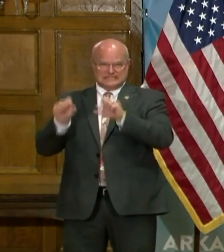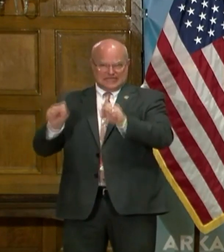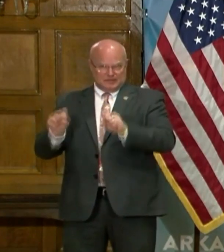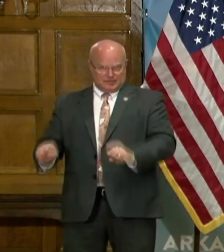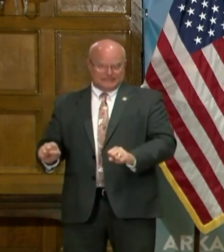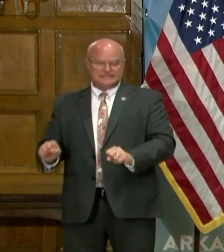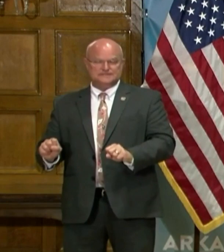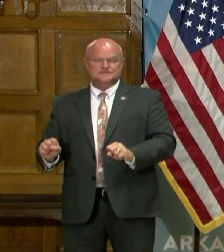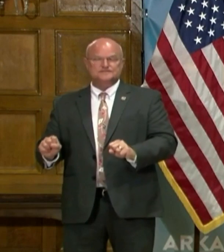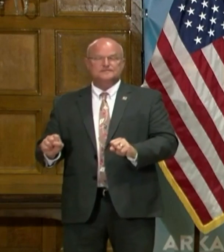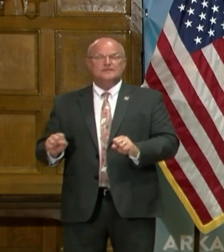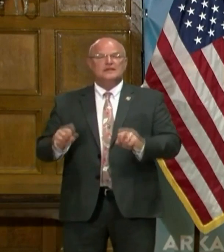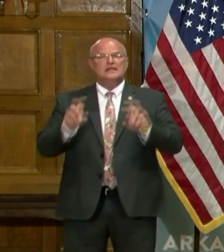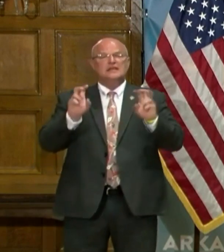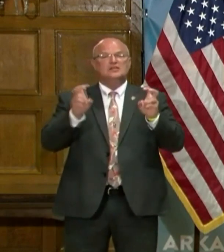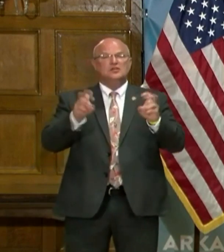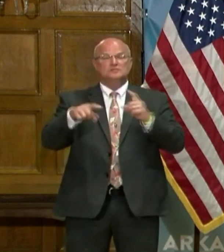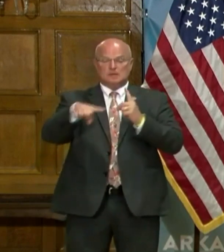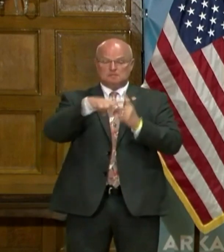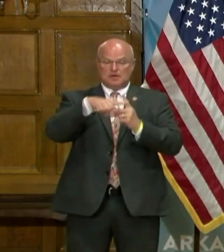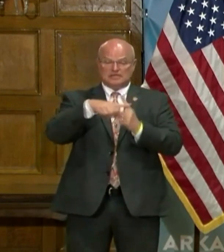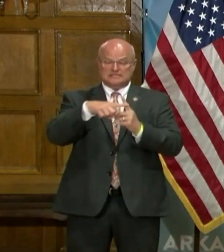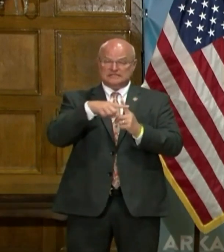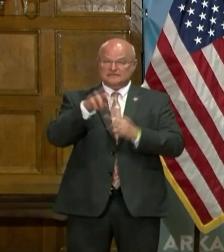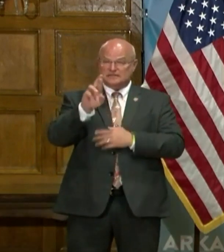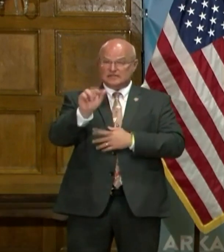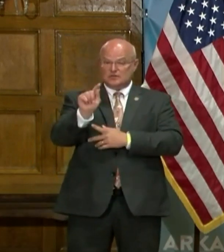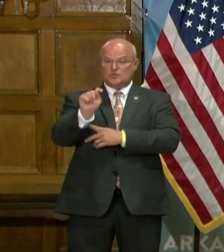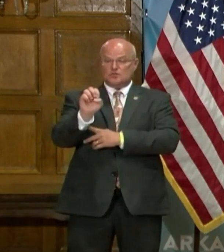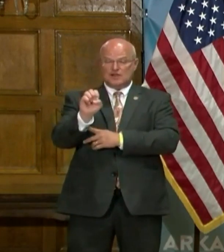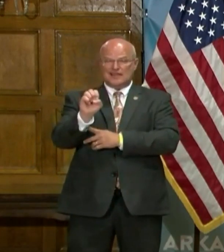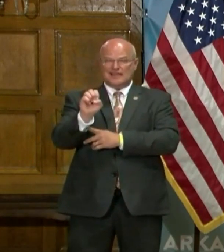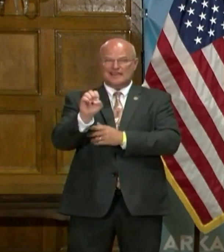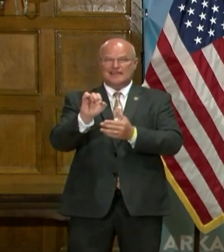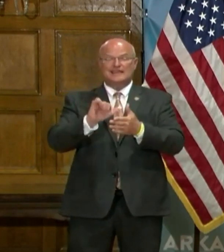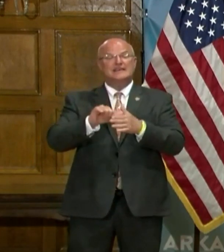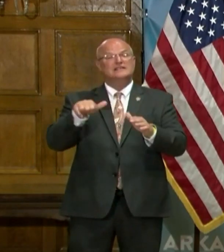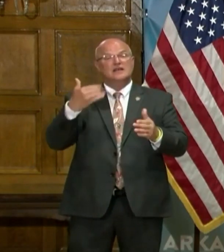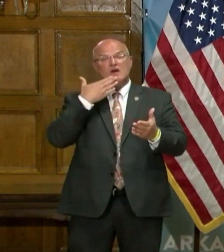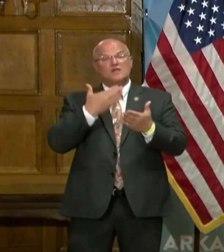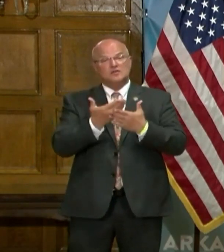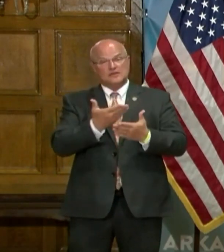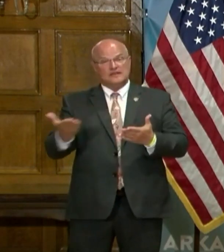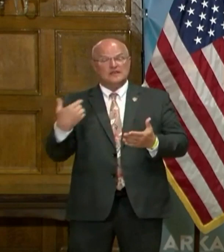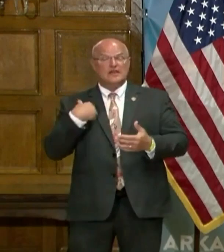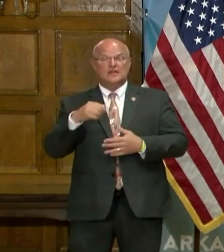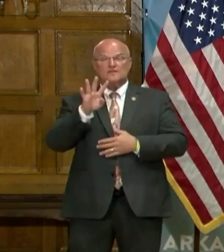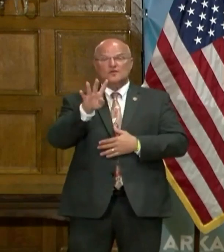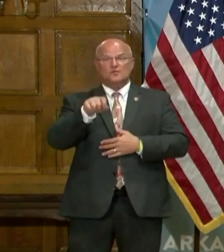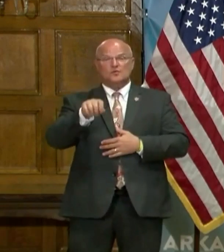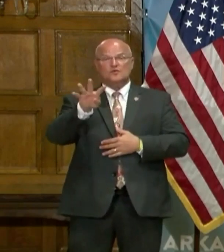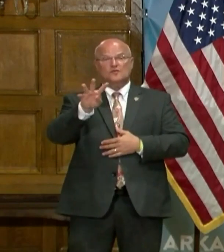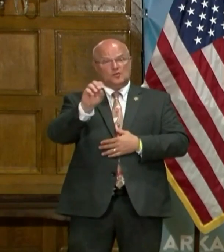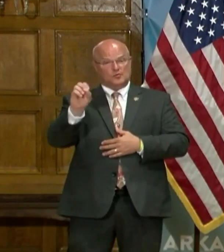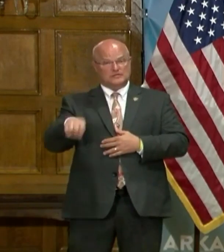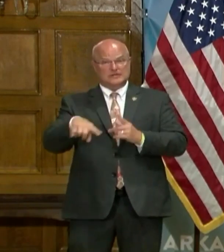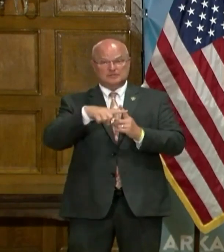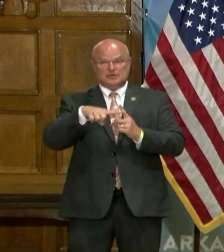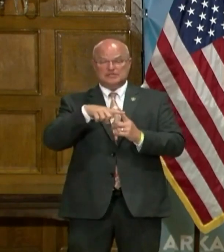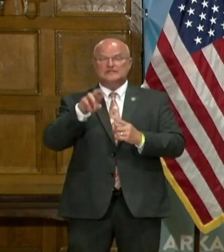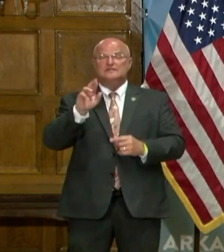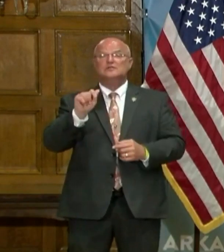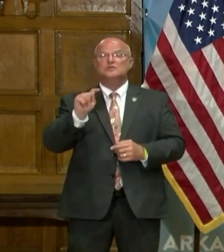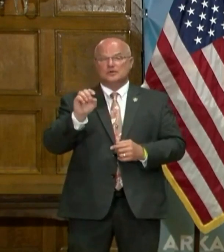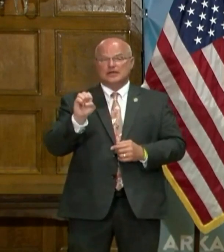testing. In terms of positivity rate, that's another good sign. We had a 4.4%